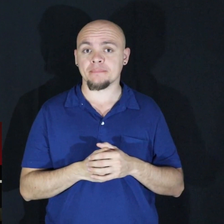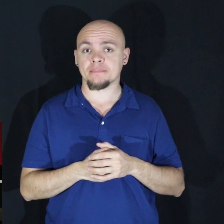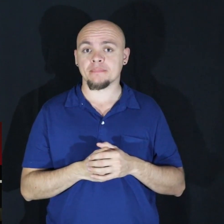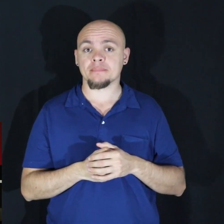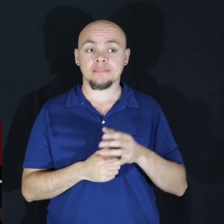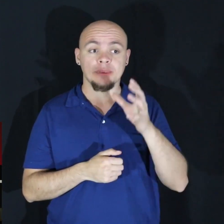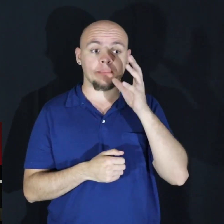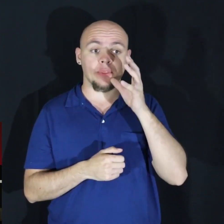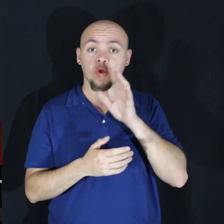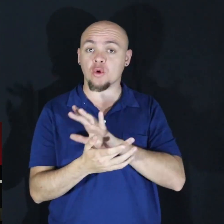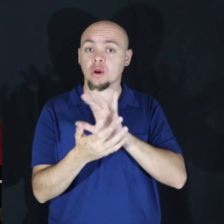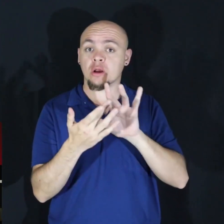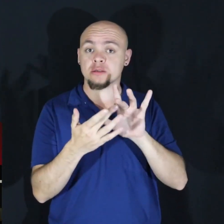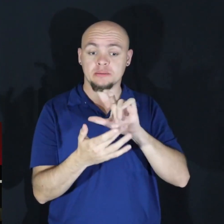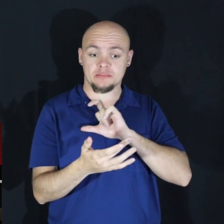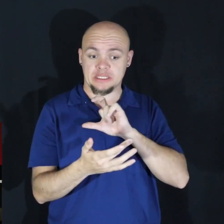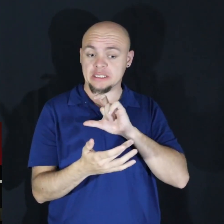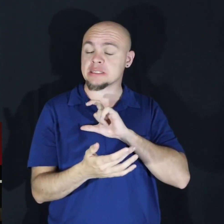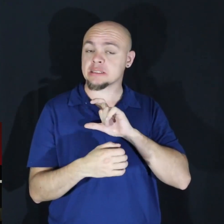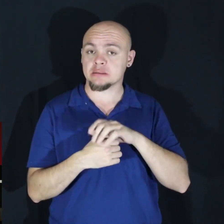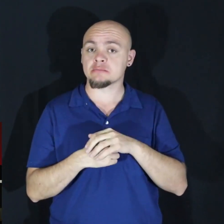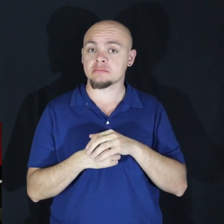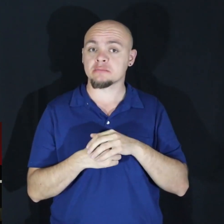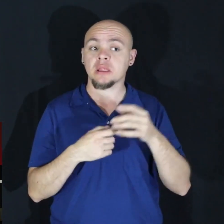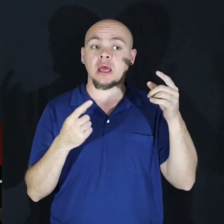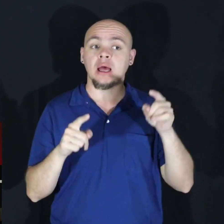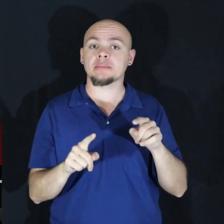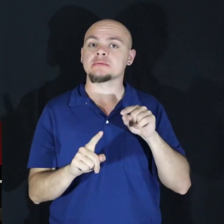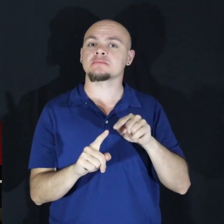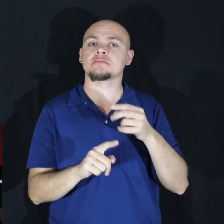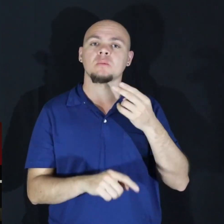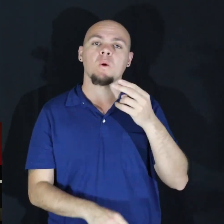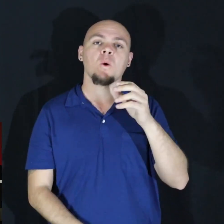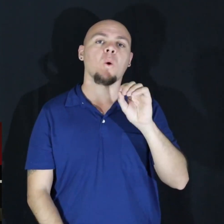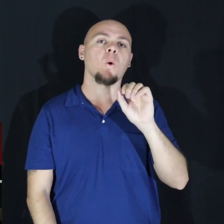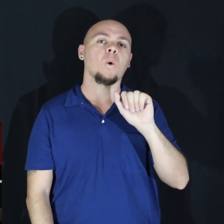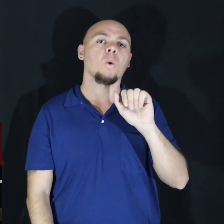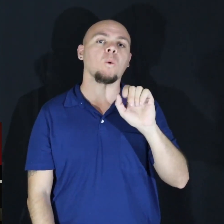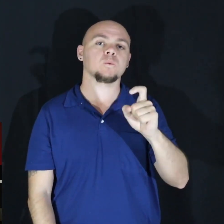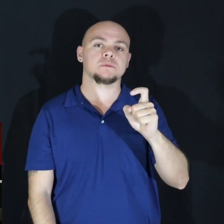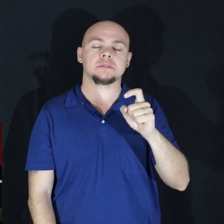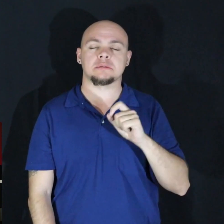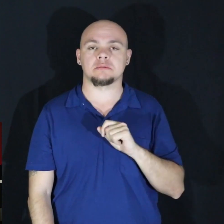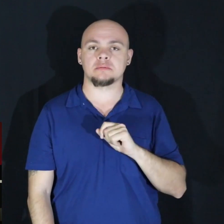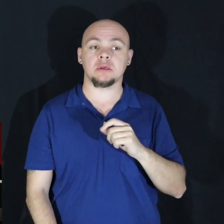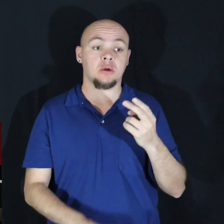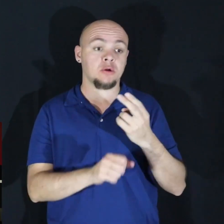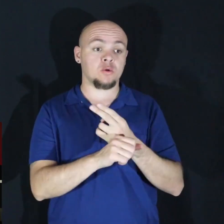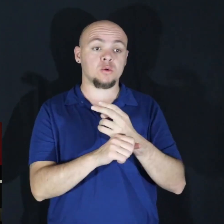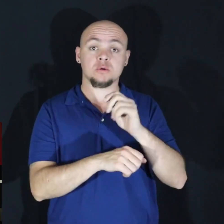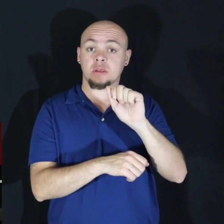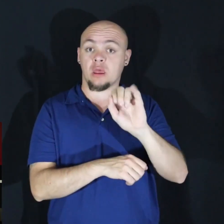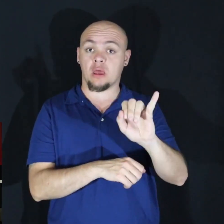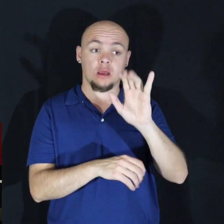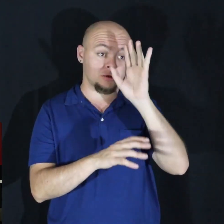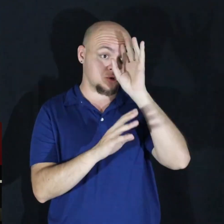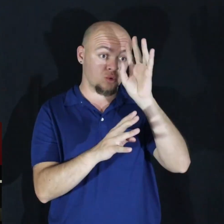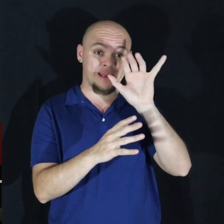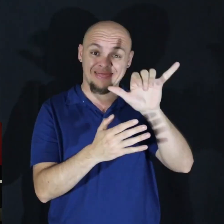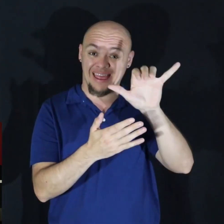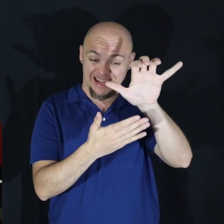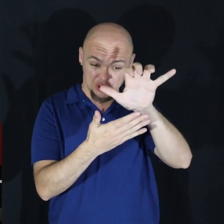The mother contacted police. Turns out it was a hoax. Someone had used AI to create that whole